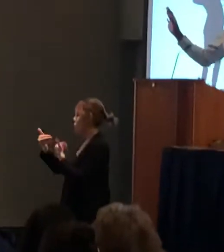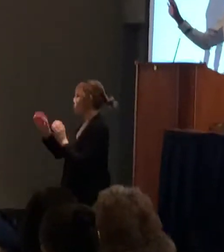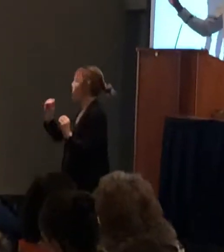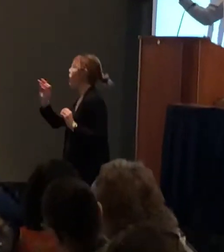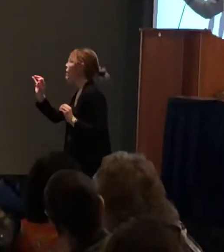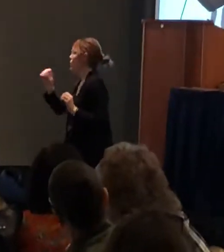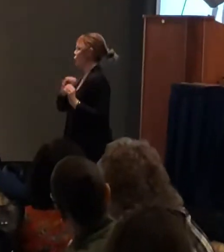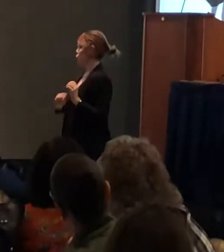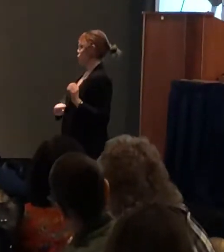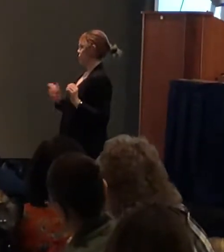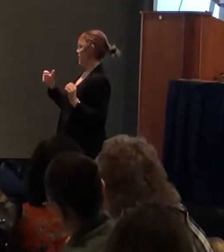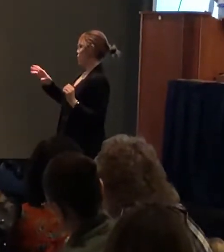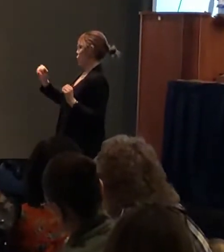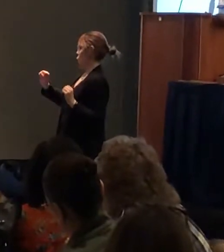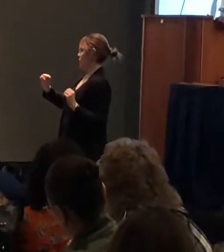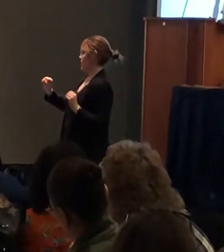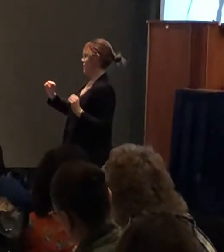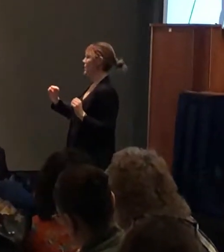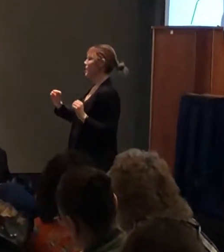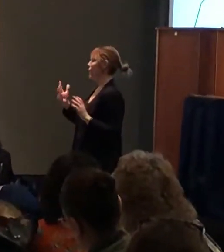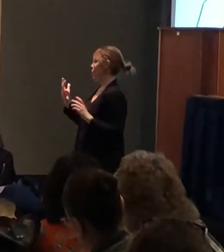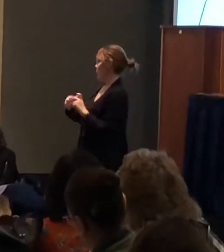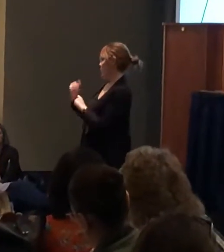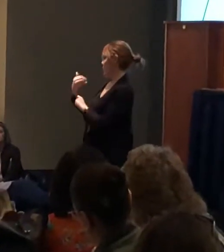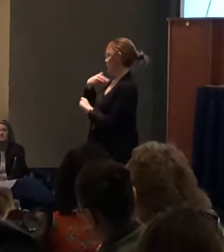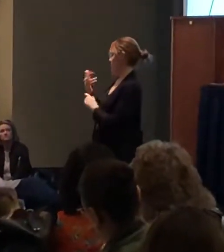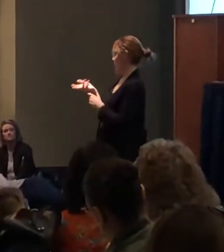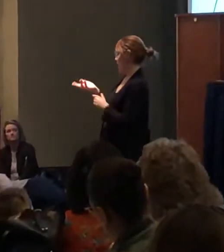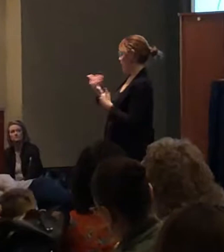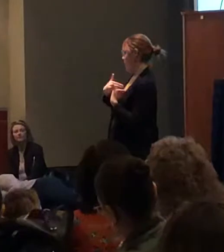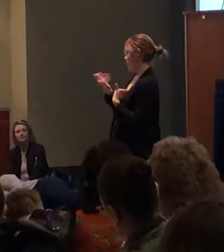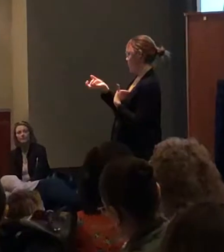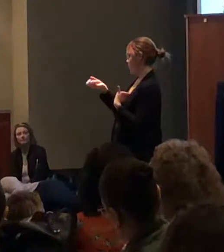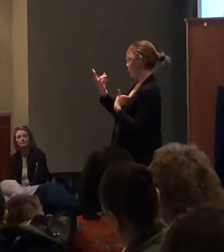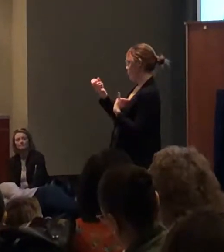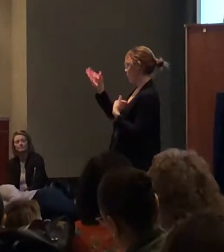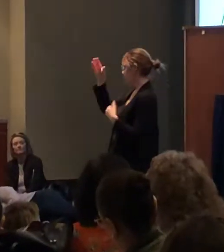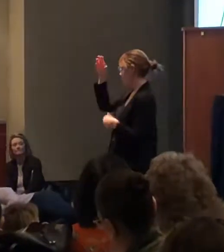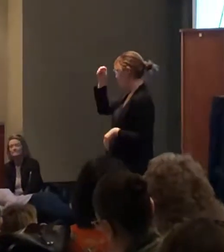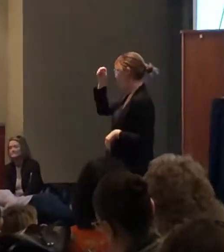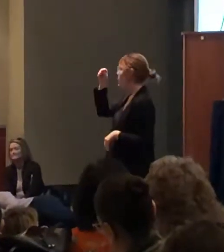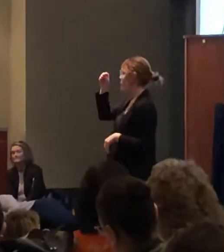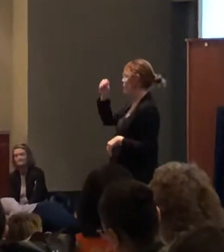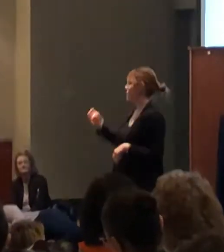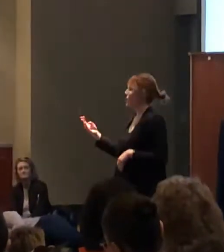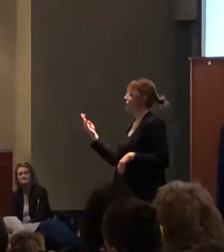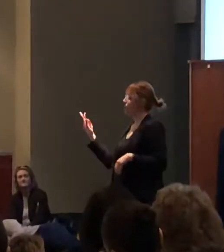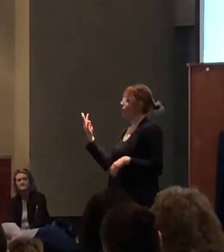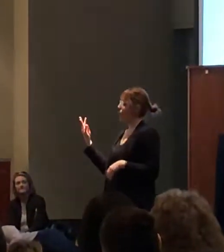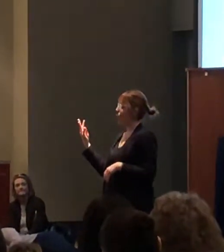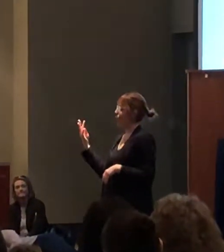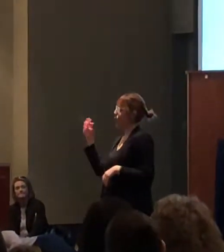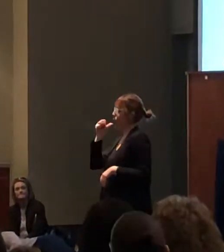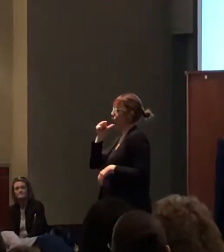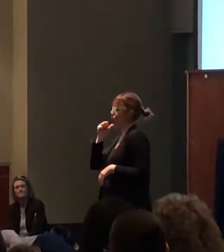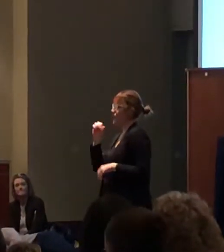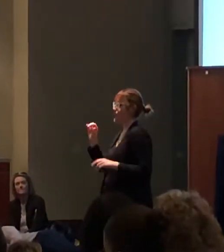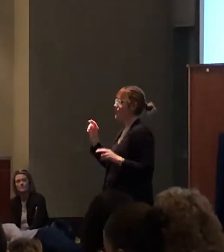superheroes. That was, so 3 years ago, I had 12 boys and 4 girls.